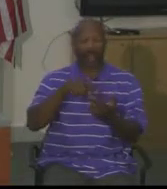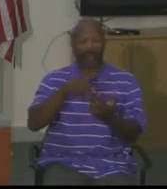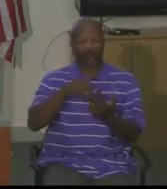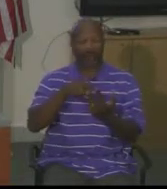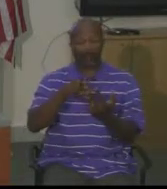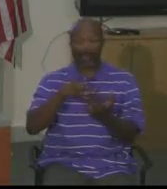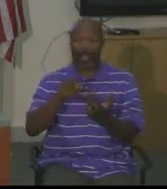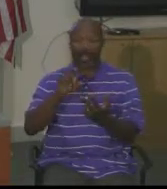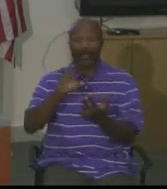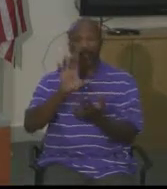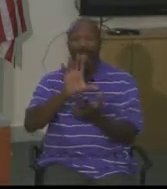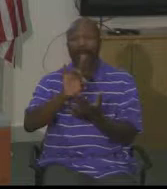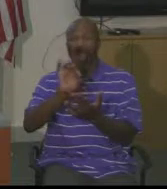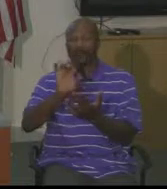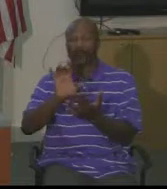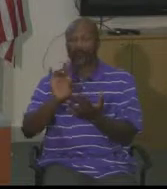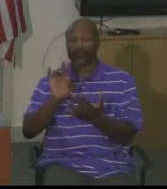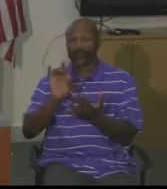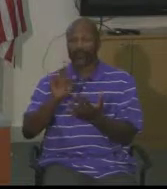connector.